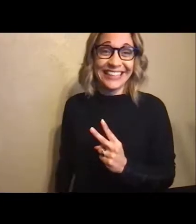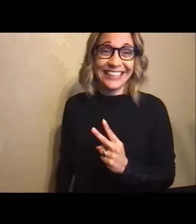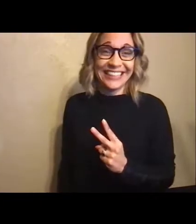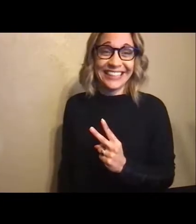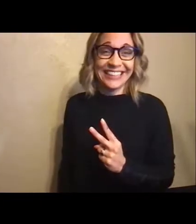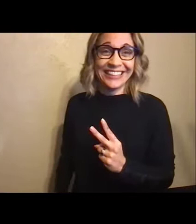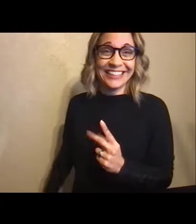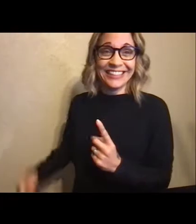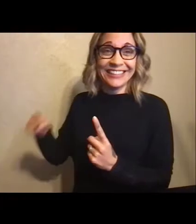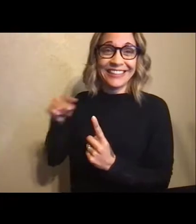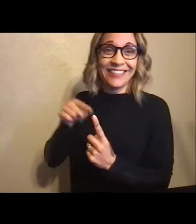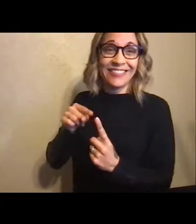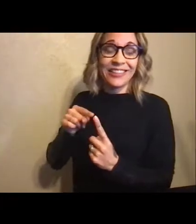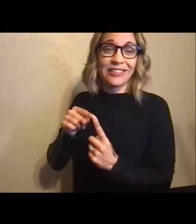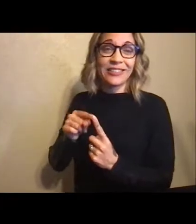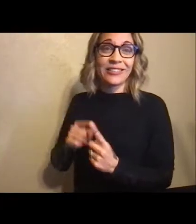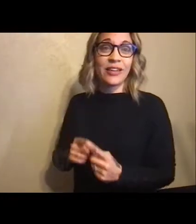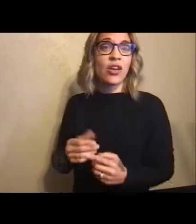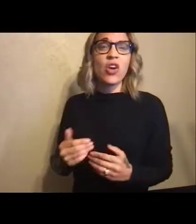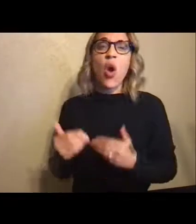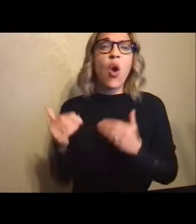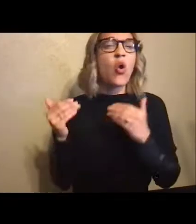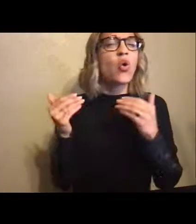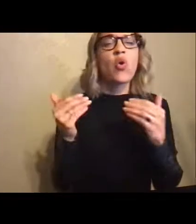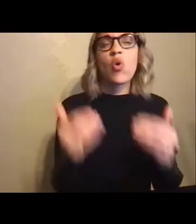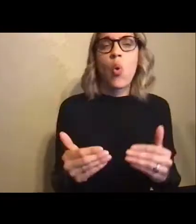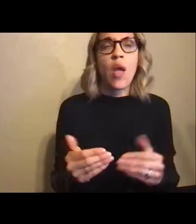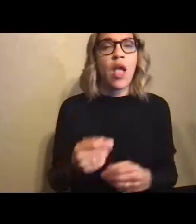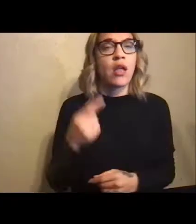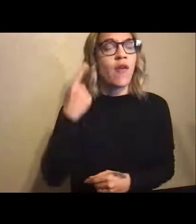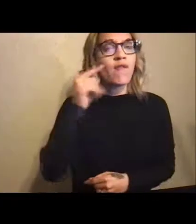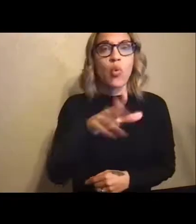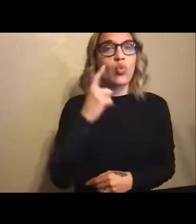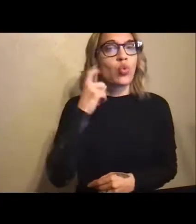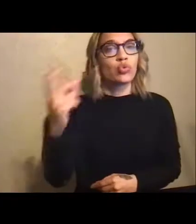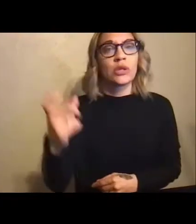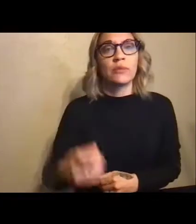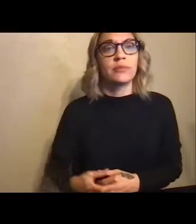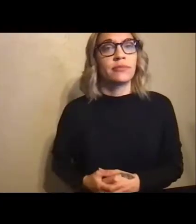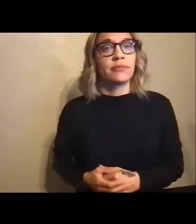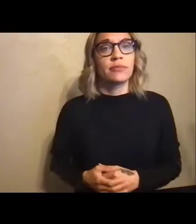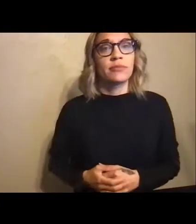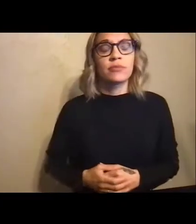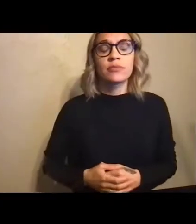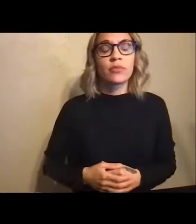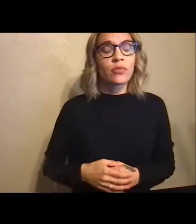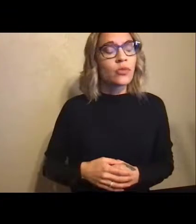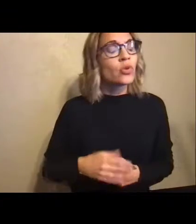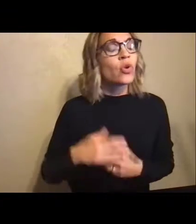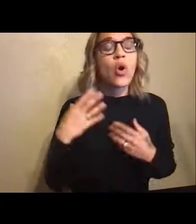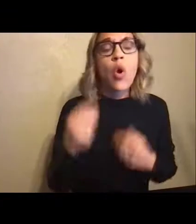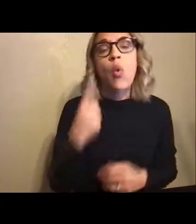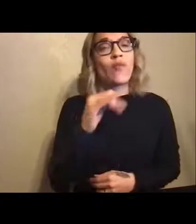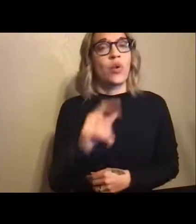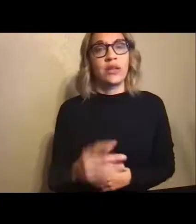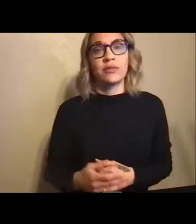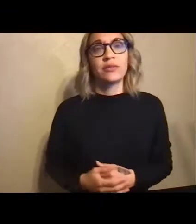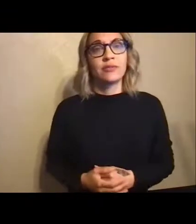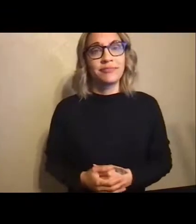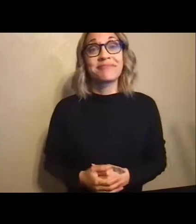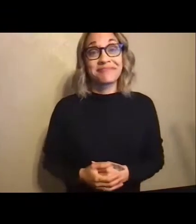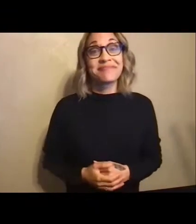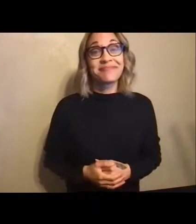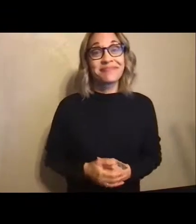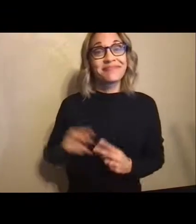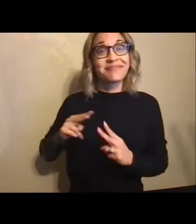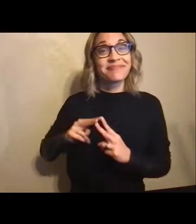What I hear is argue with your spouse less and go for your dream.